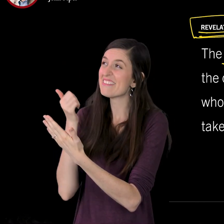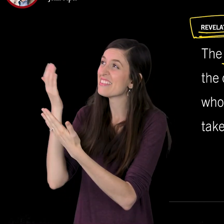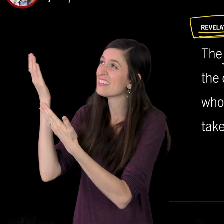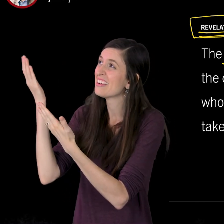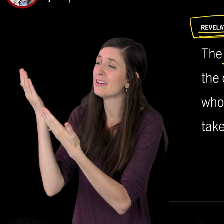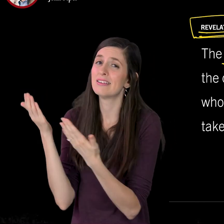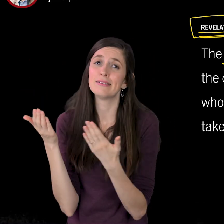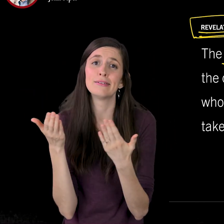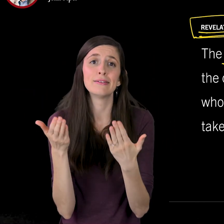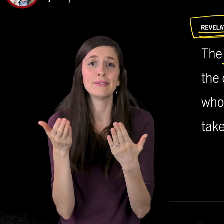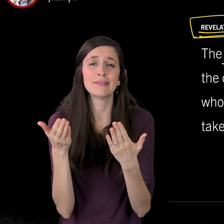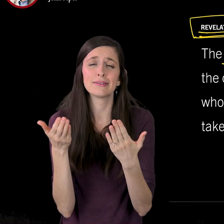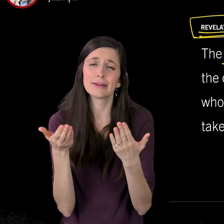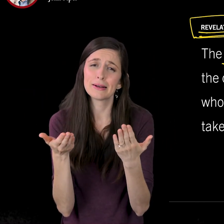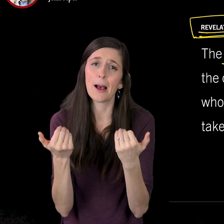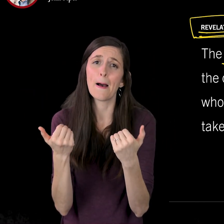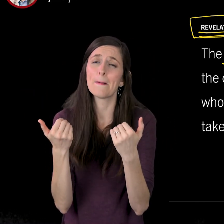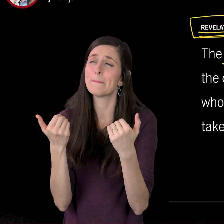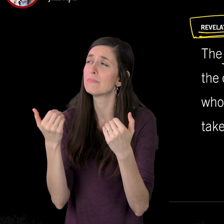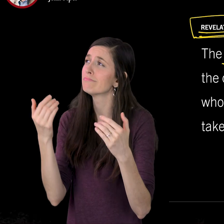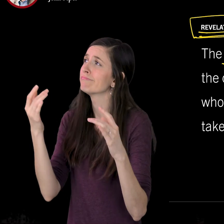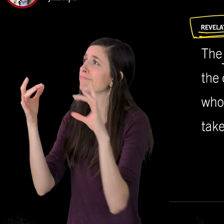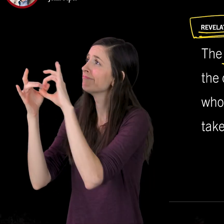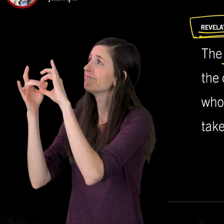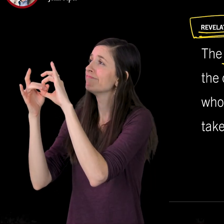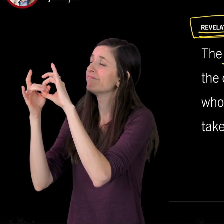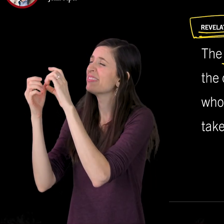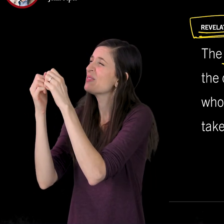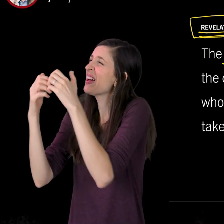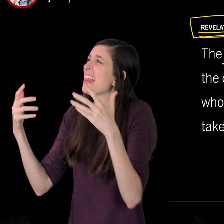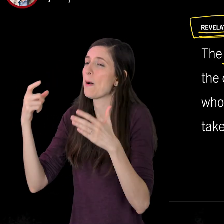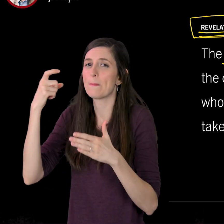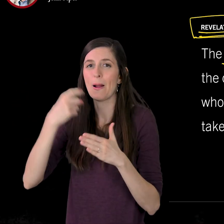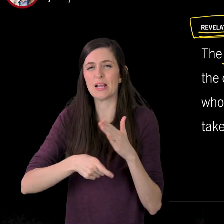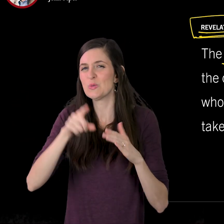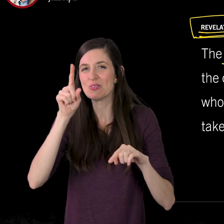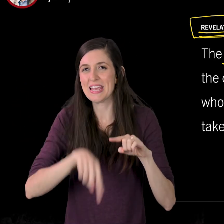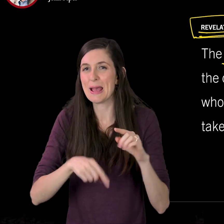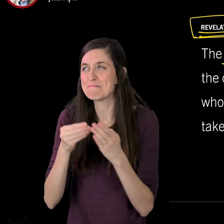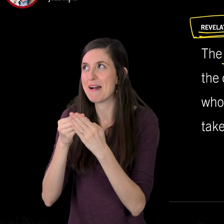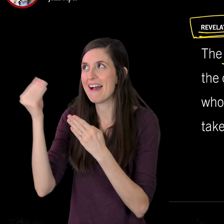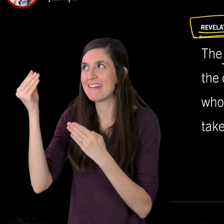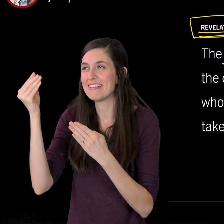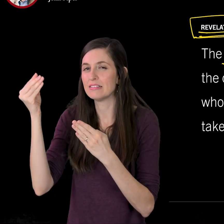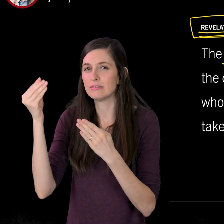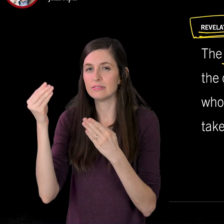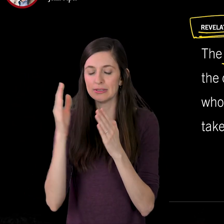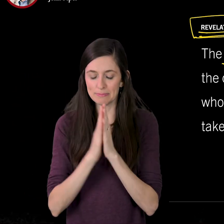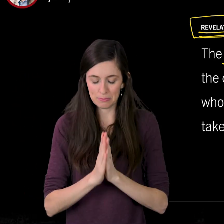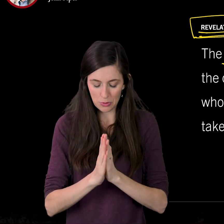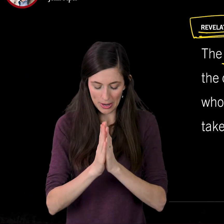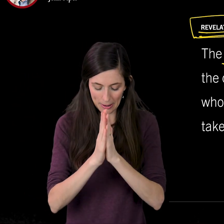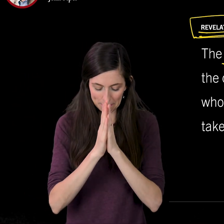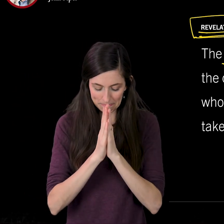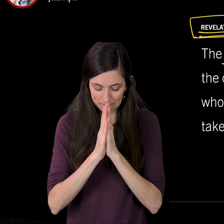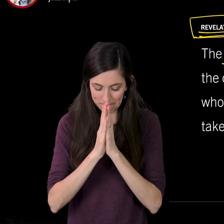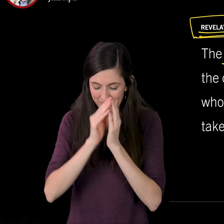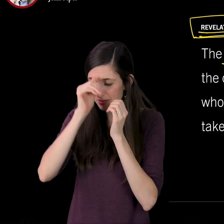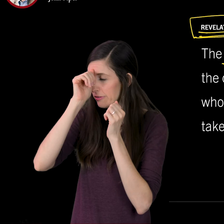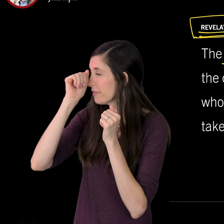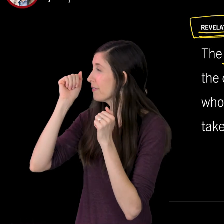without price you can't buy it I'm going to pray